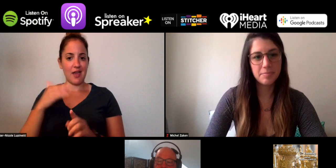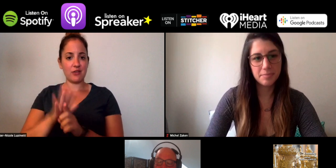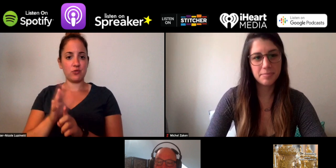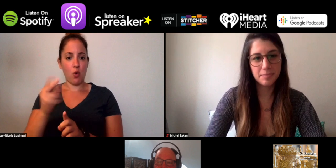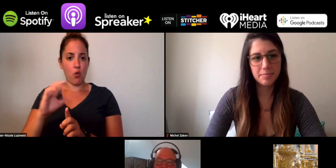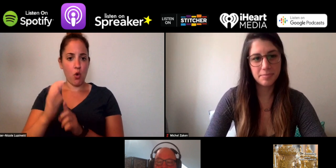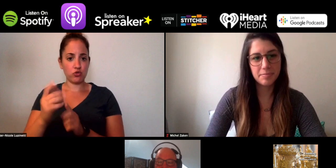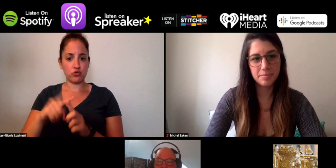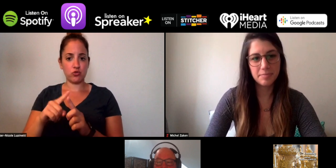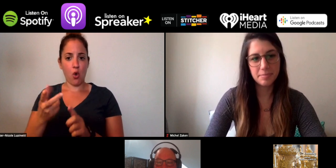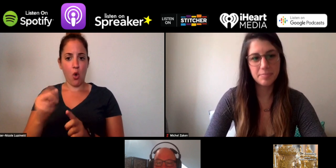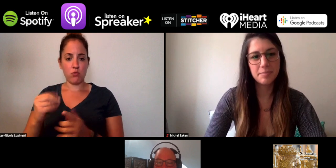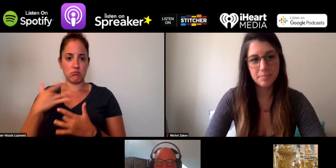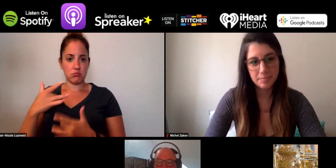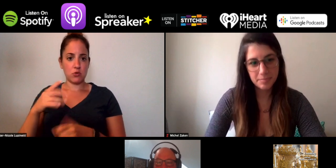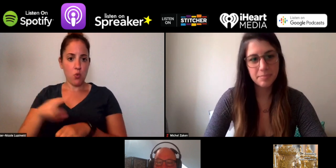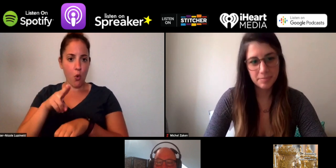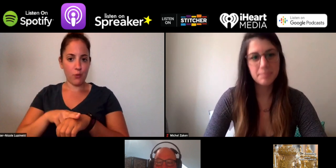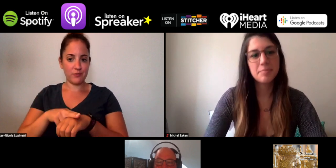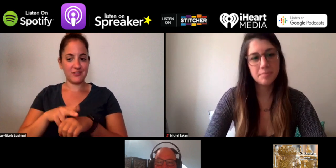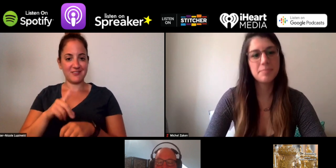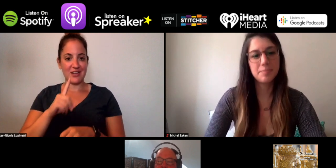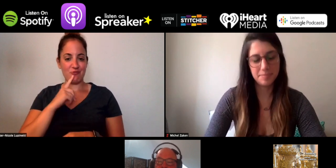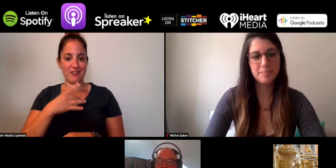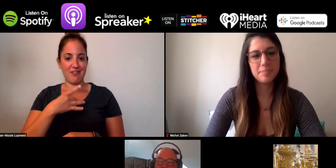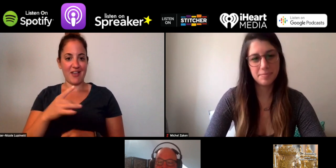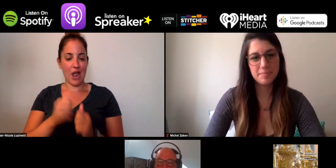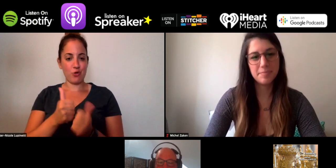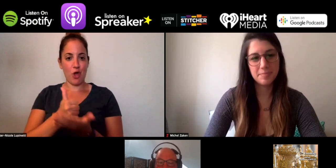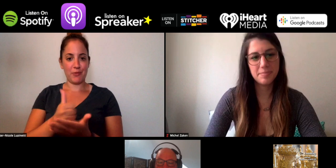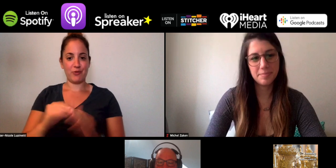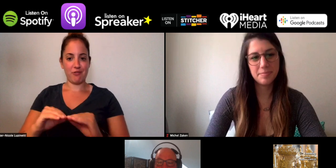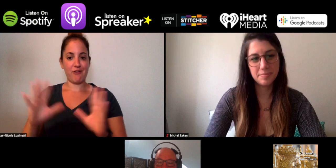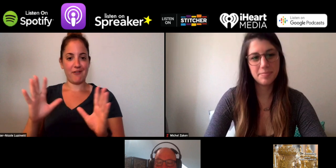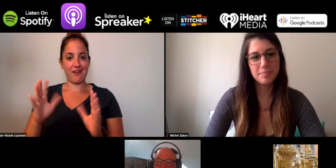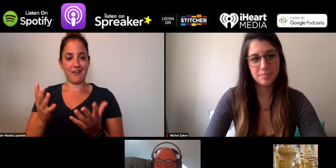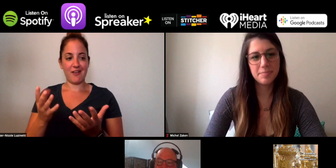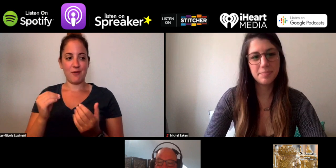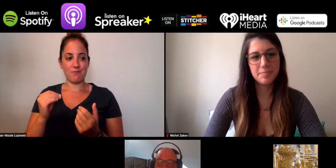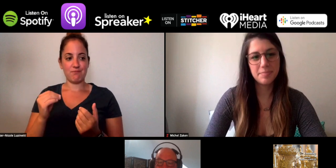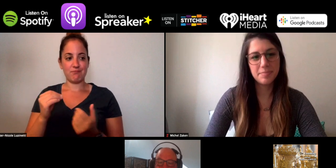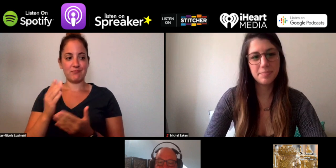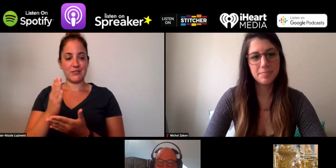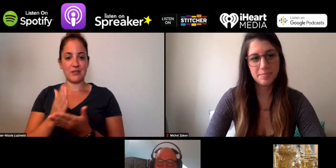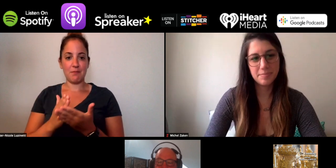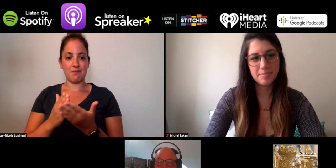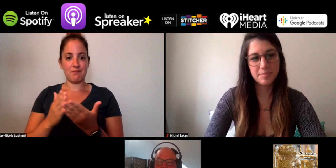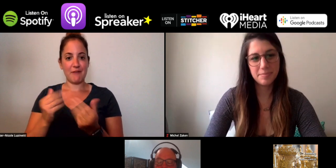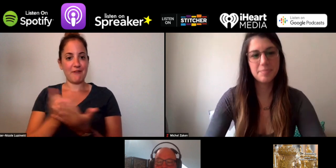and norms. And I'm liking how you're helping clarify some of that.